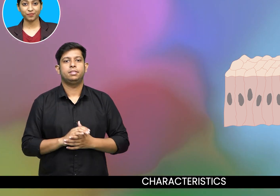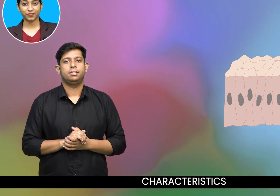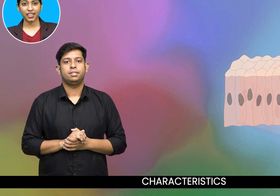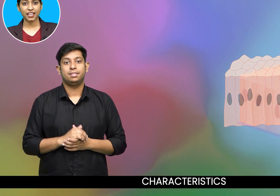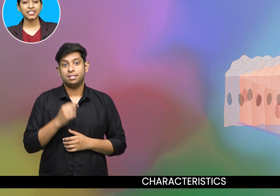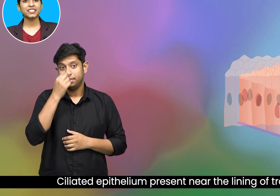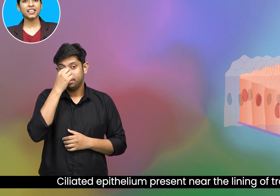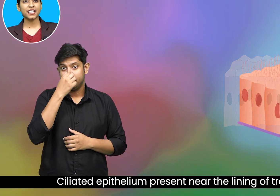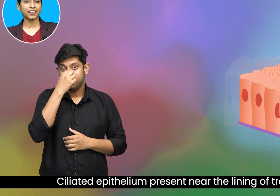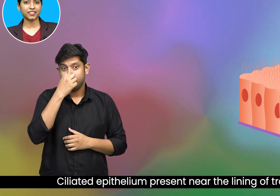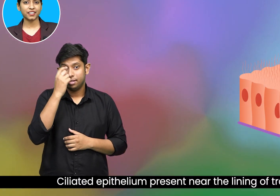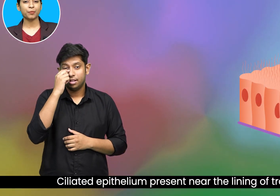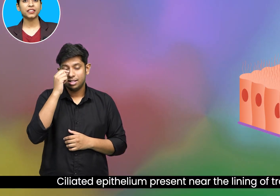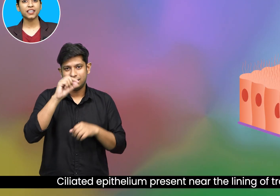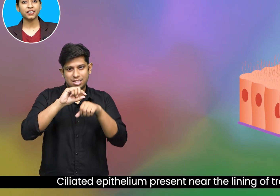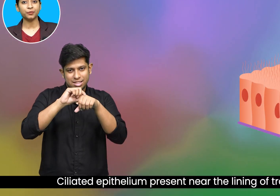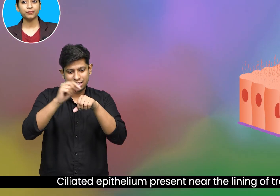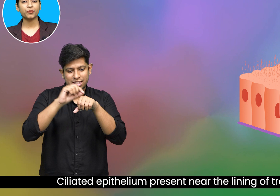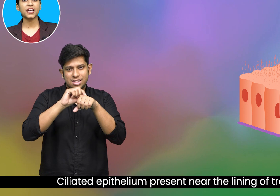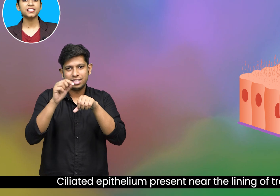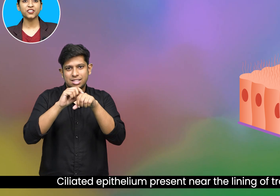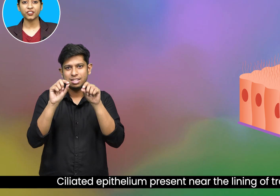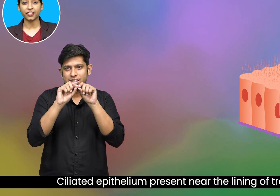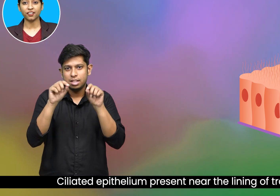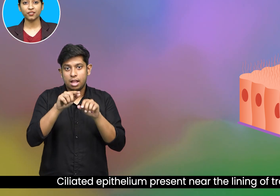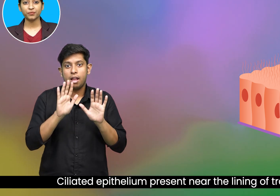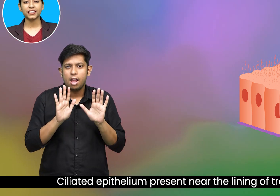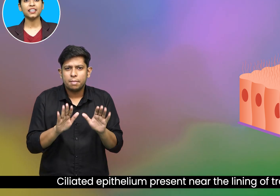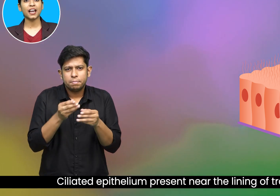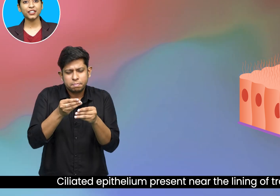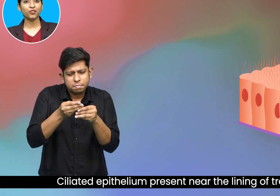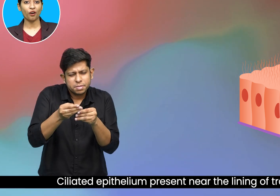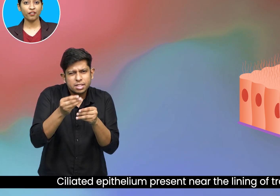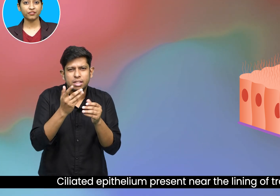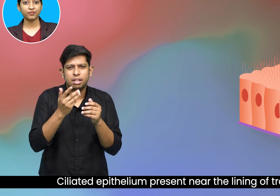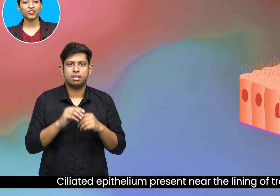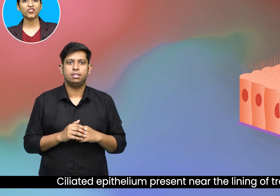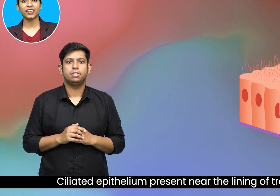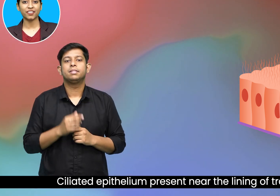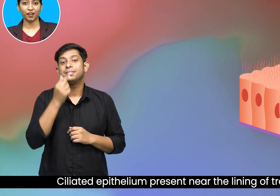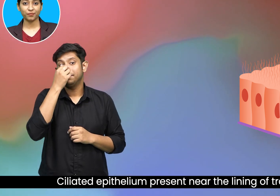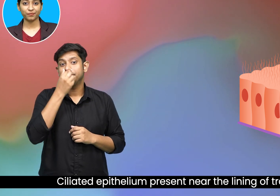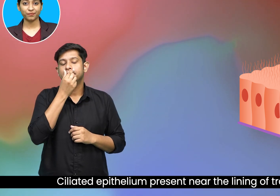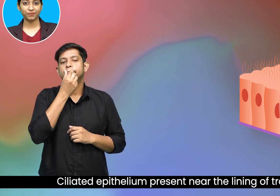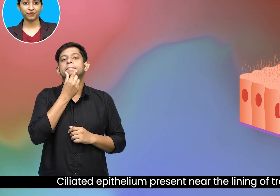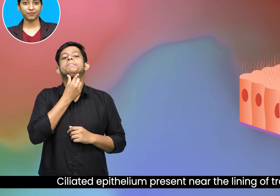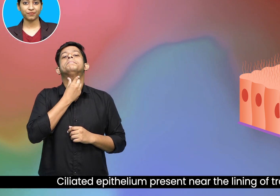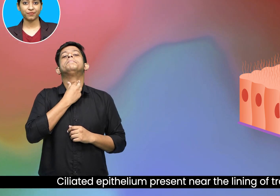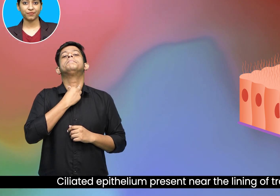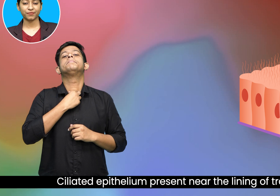Characteristics. Ciliated epithelium present near the lining of trachea.